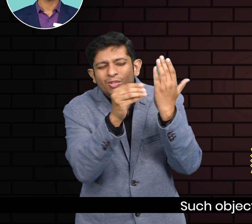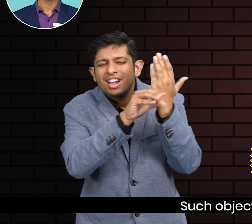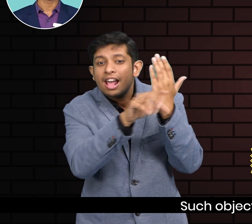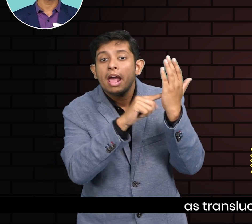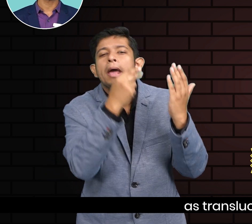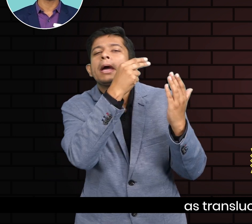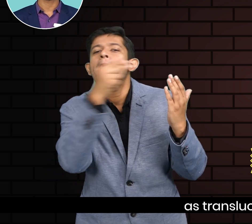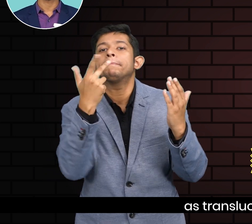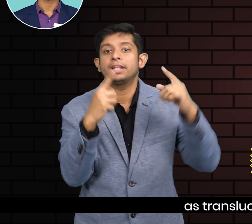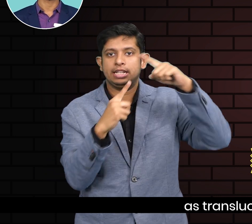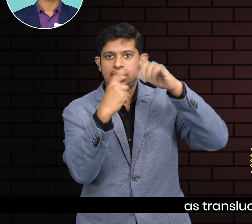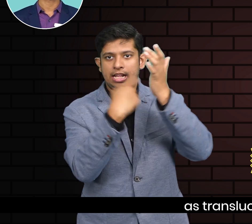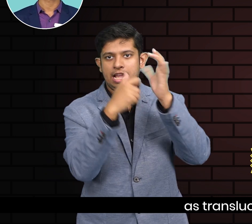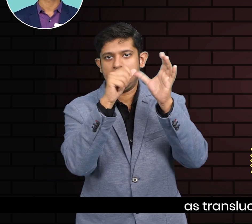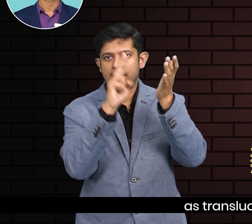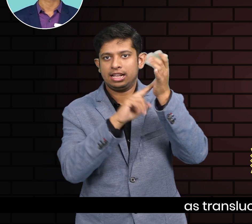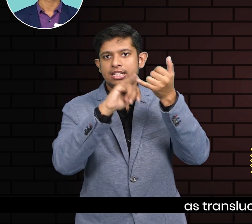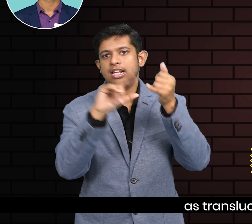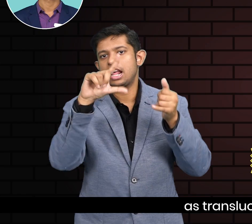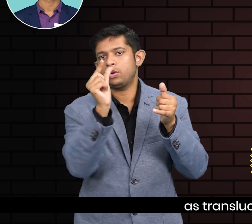Such objects are known as translucent objects.